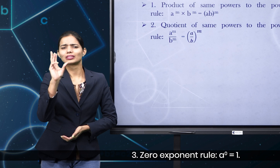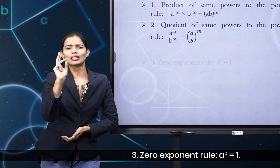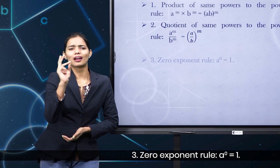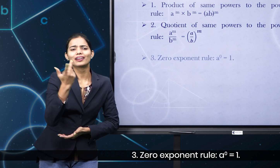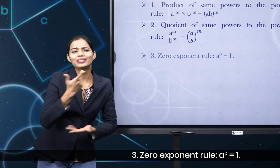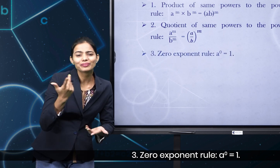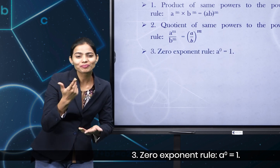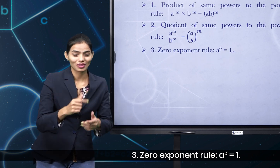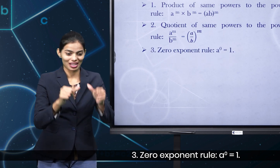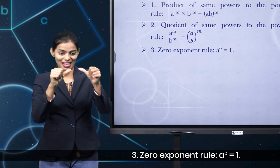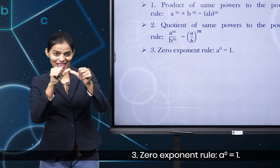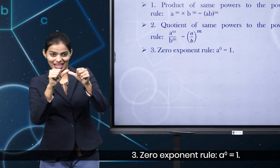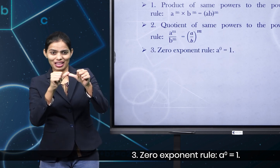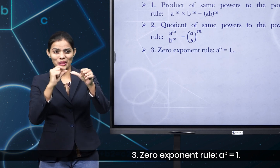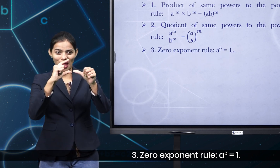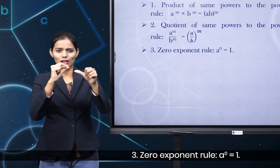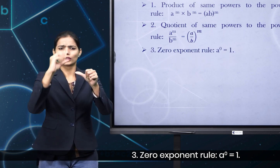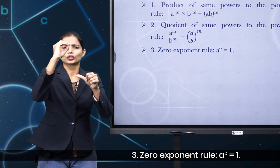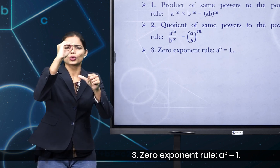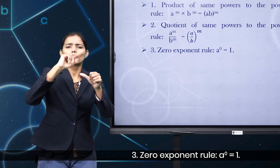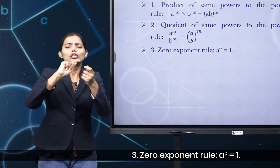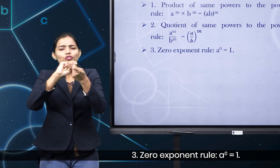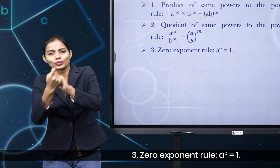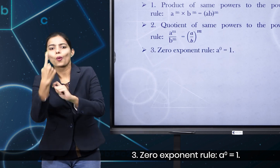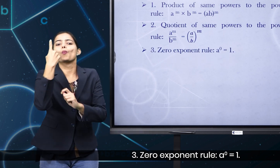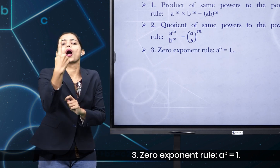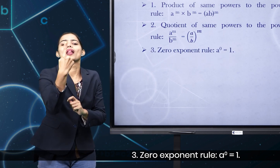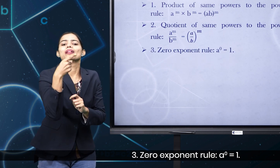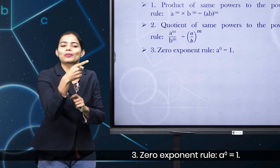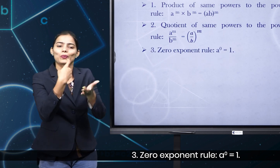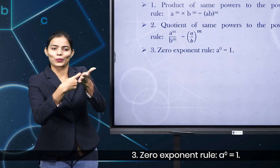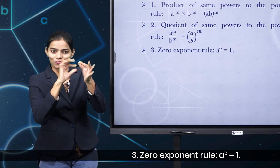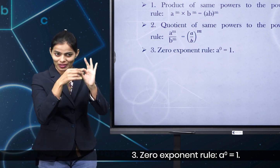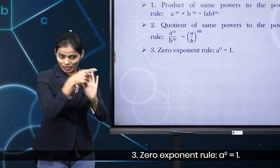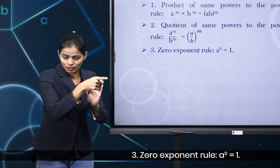Number 3. Zero exponent rule. A to the power 0 is equal to 1.